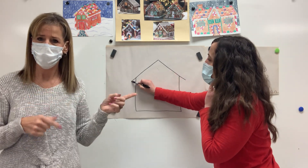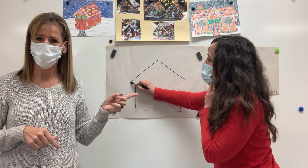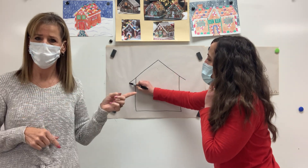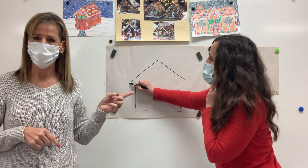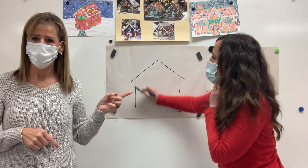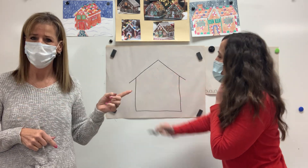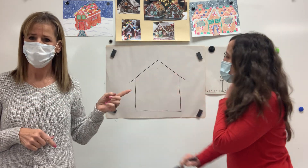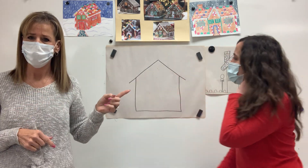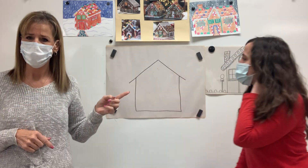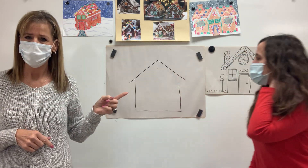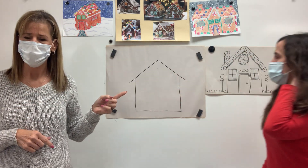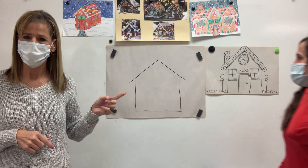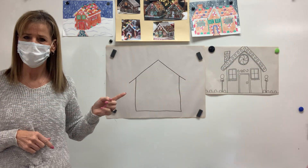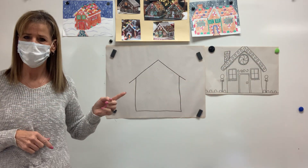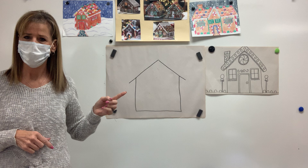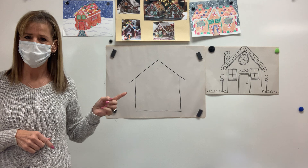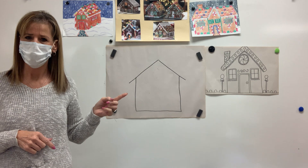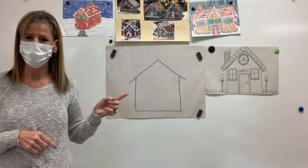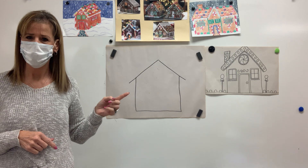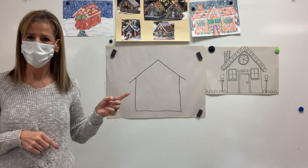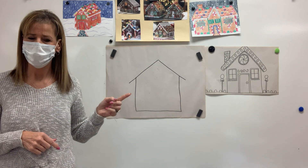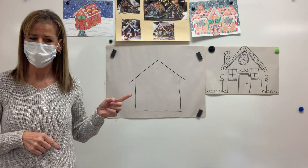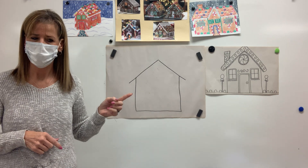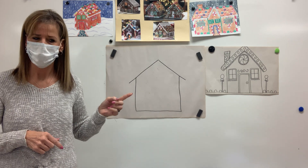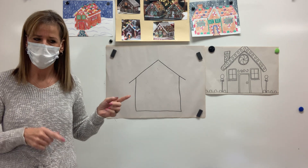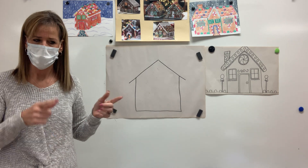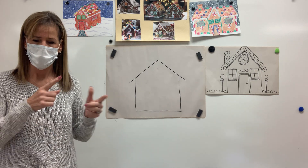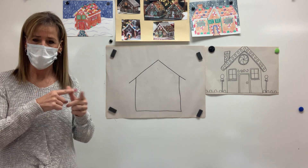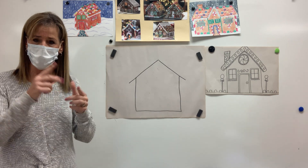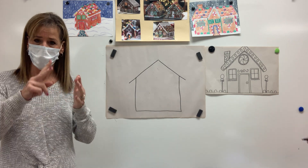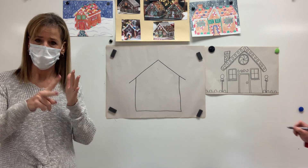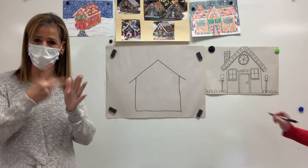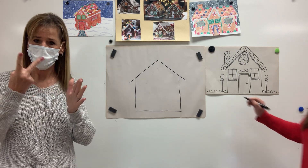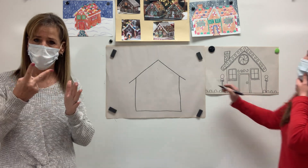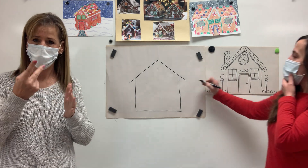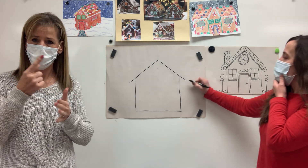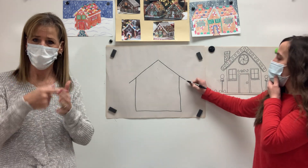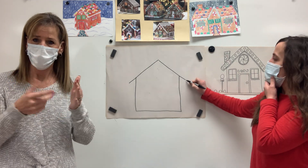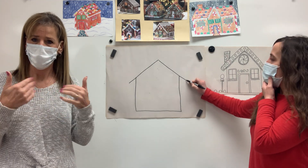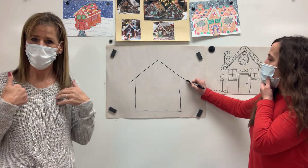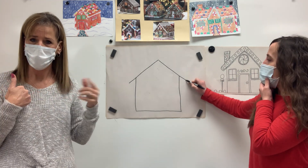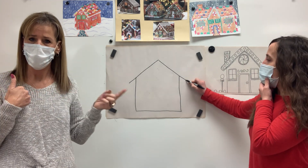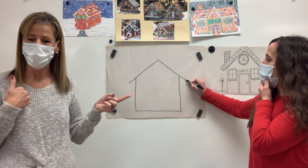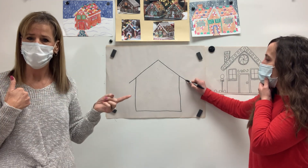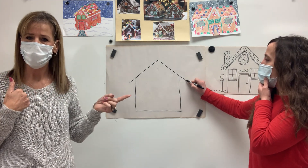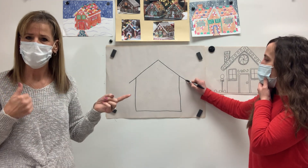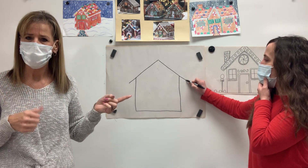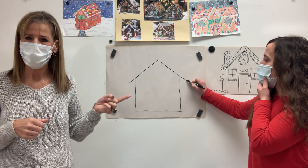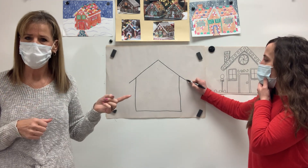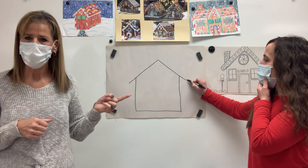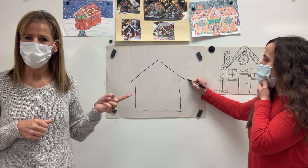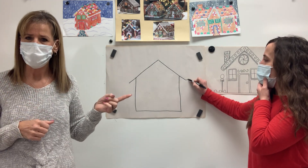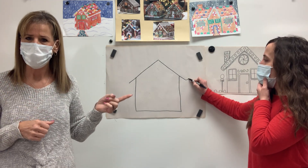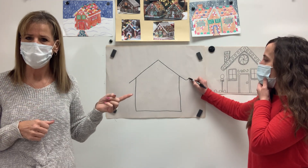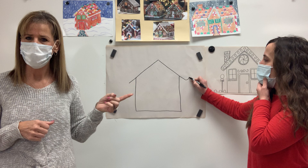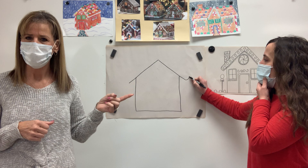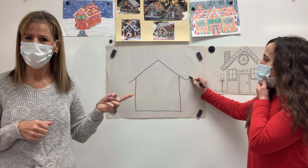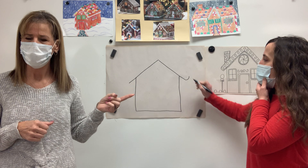bit longer. And then we're going to double what we have. So I'm going to go ahead and make it curve out